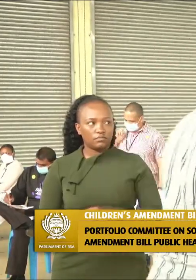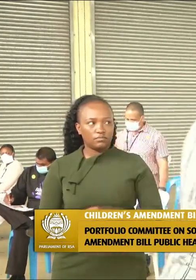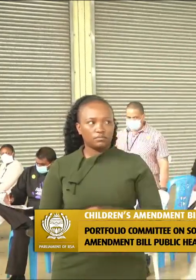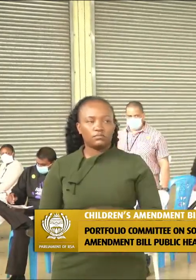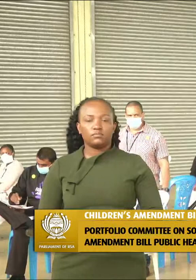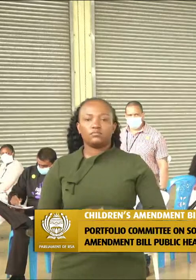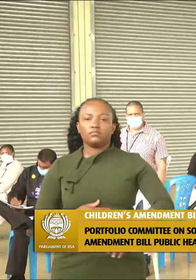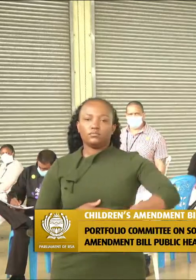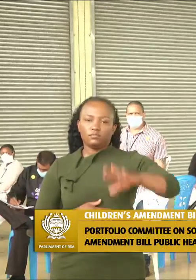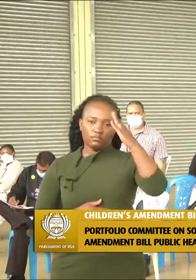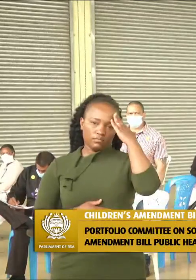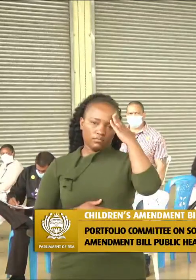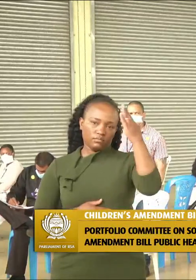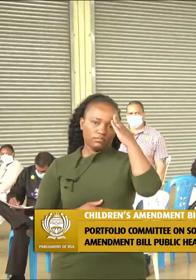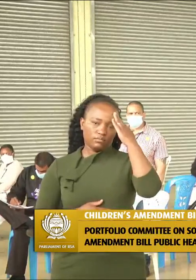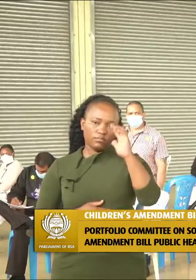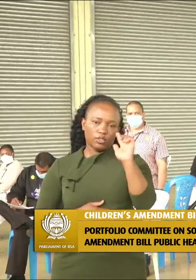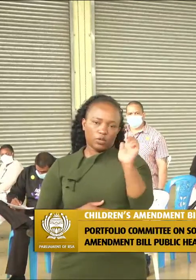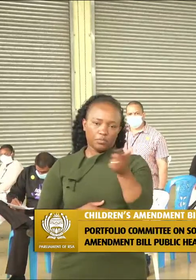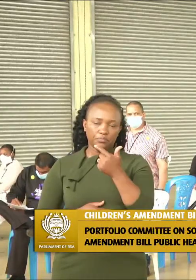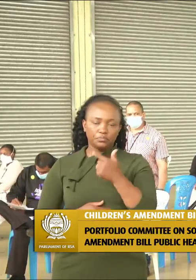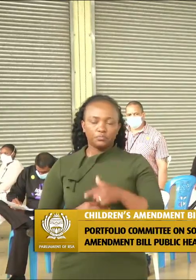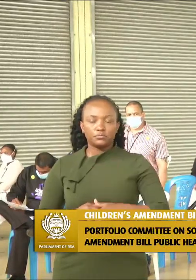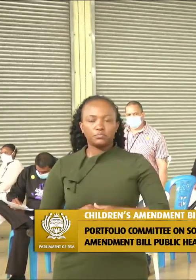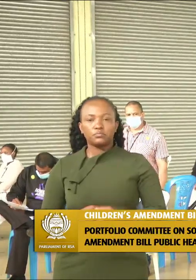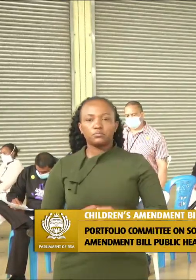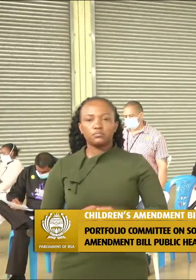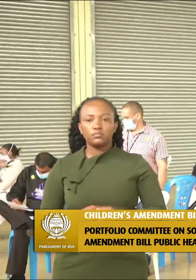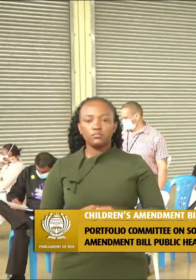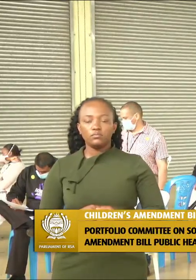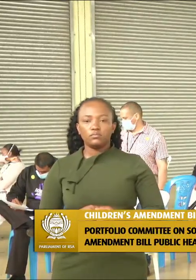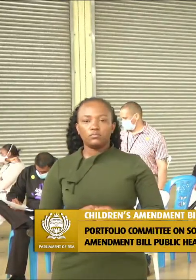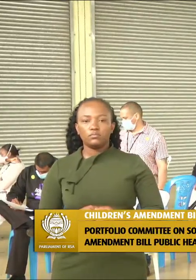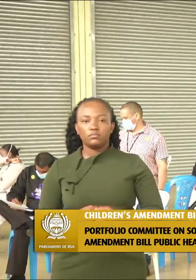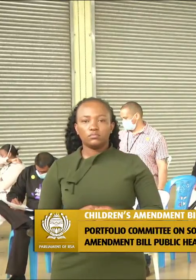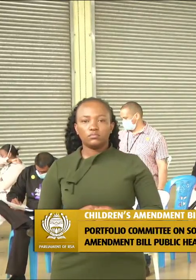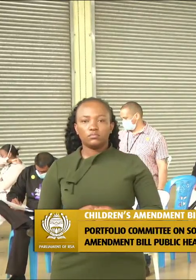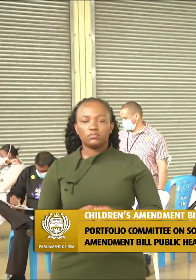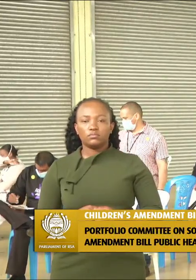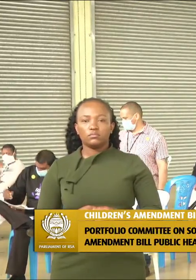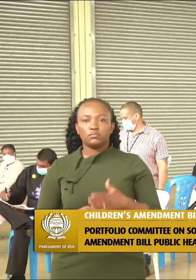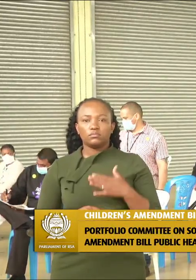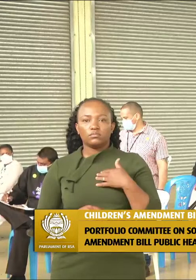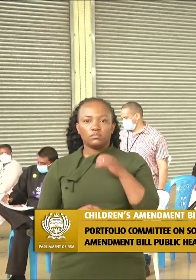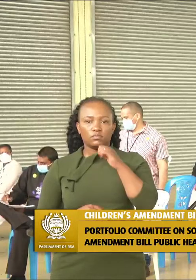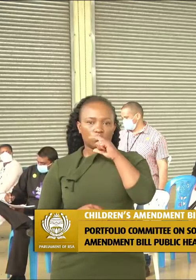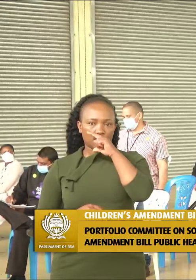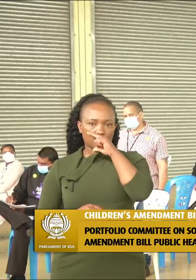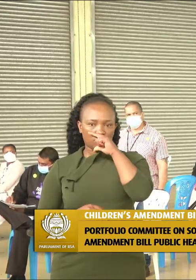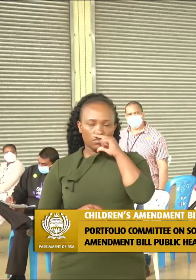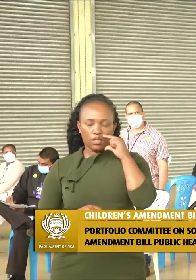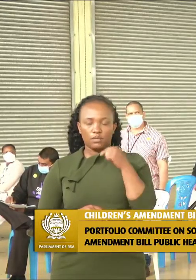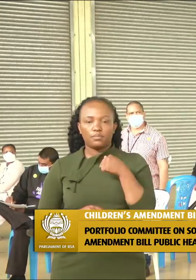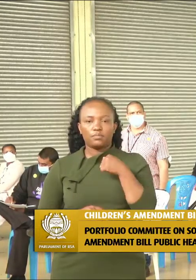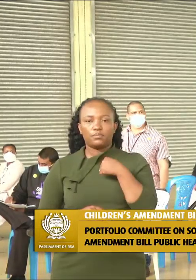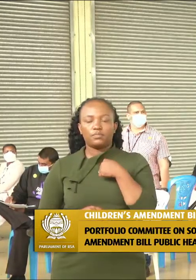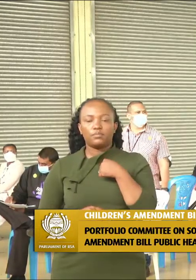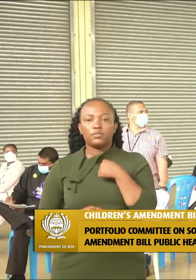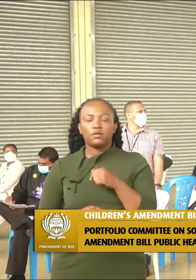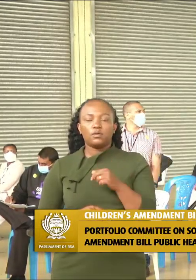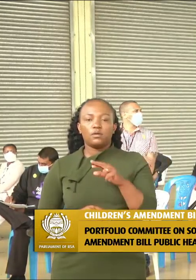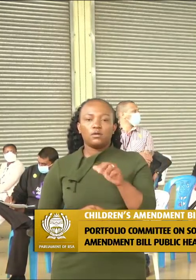Good day to everyone. Ngibingelela wonke umuntu. My name is Ravi Padiachi. Igama lami